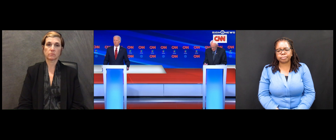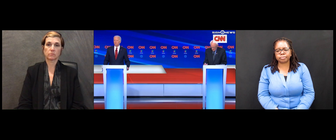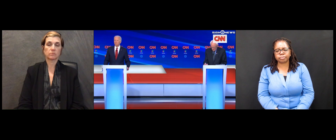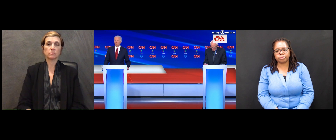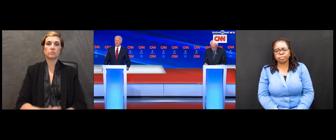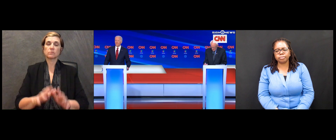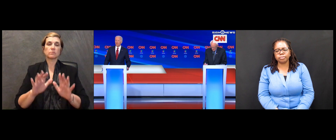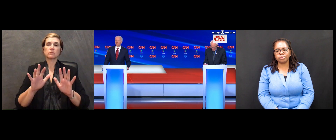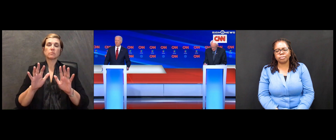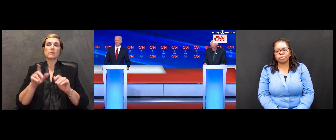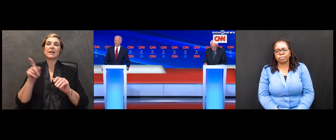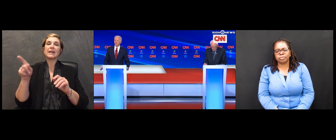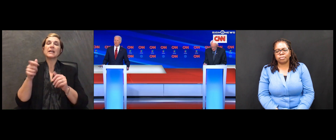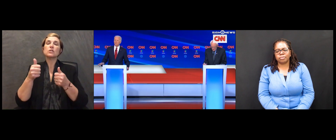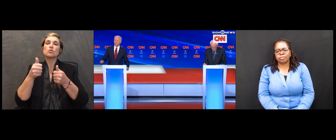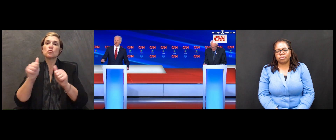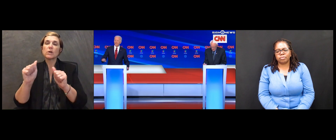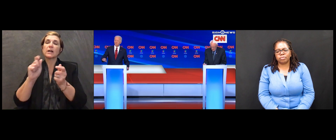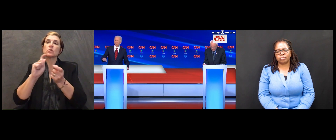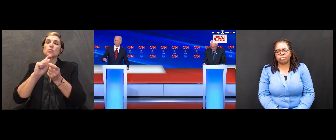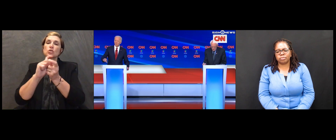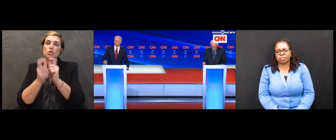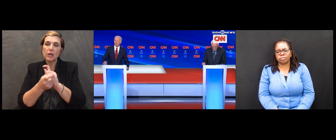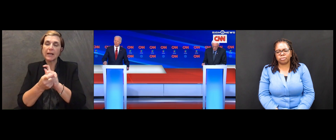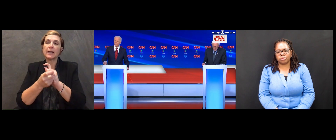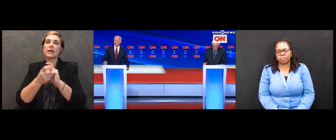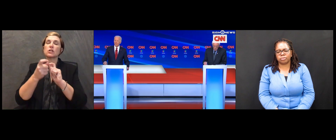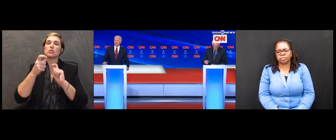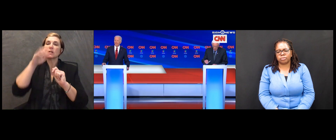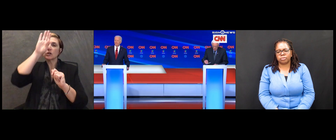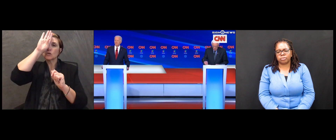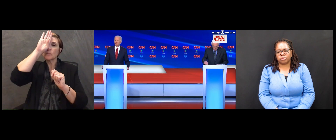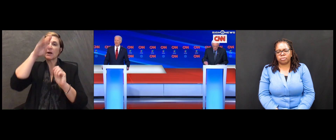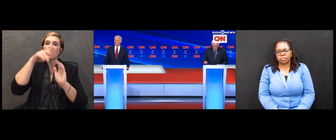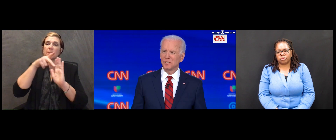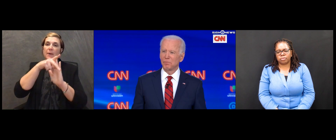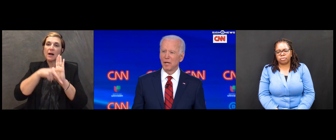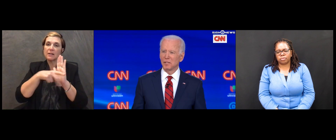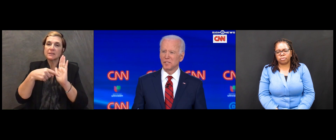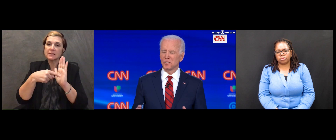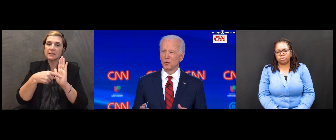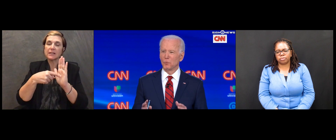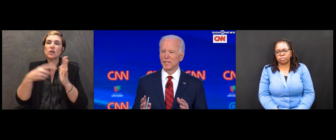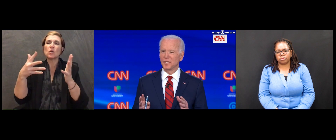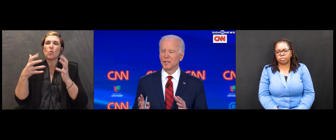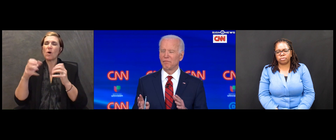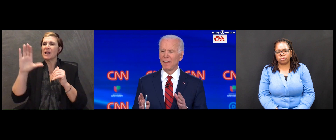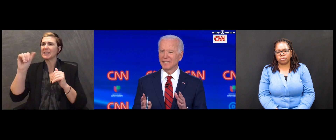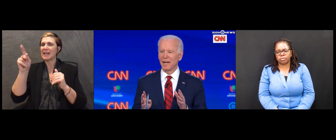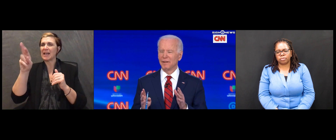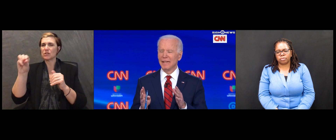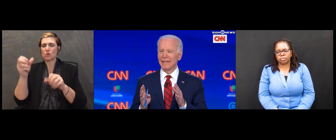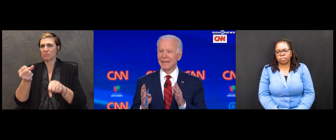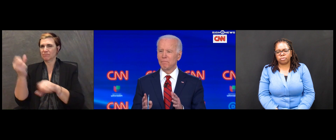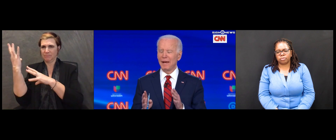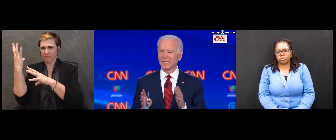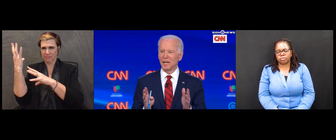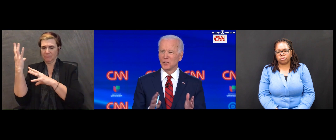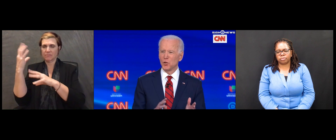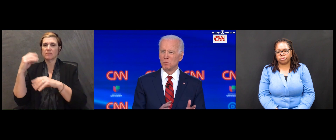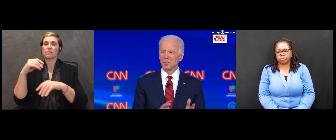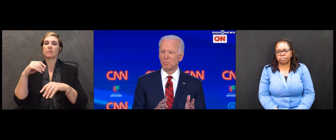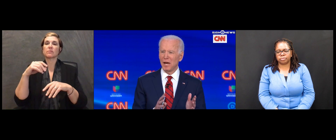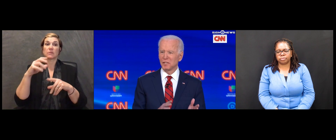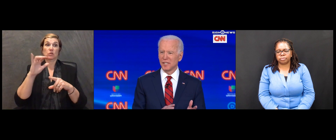the Cuban people would get out from under the thumb of the Castro and his brother. That is to change the policy so that we could